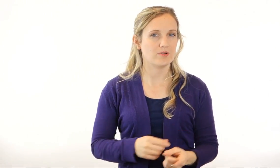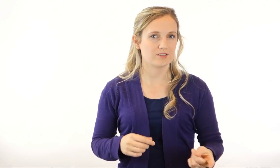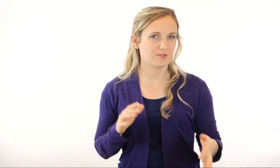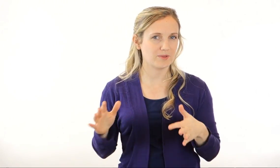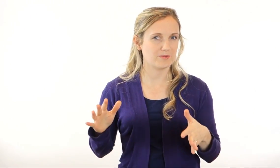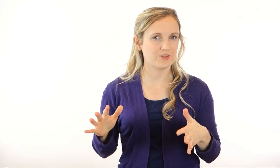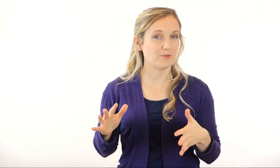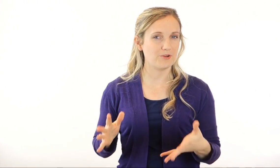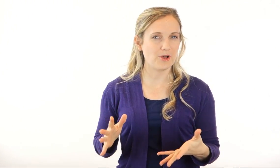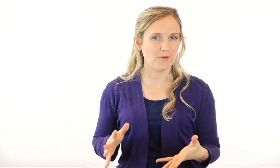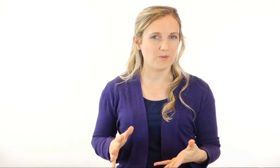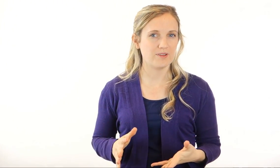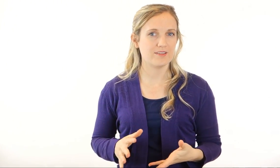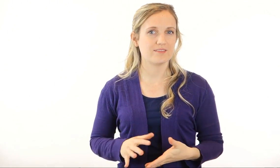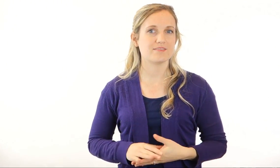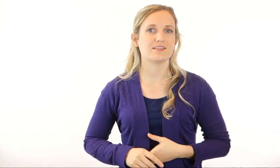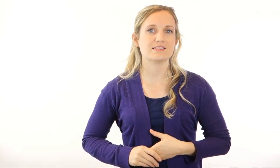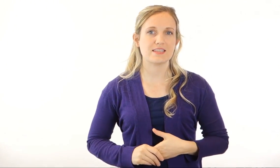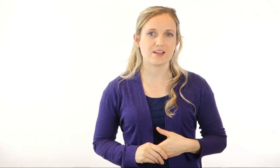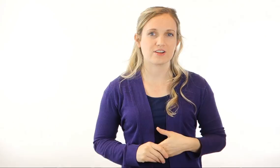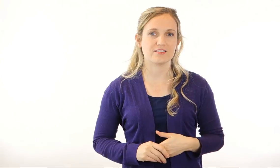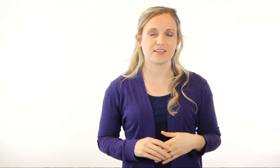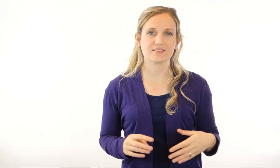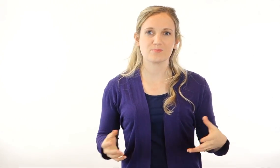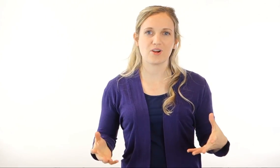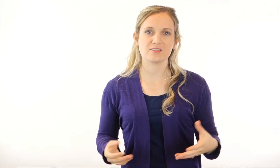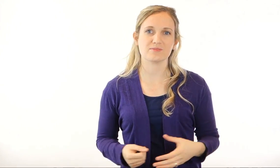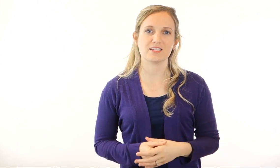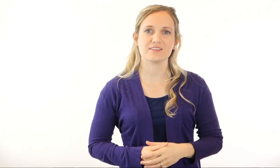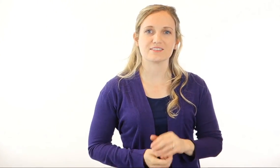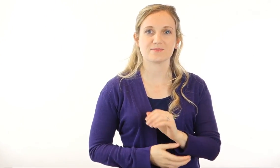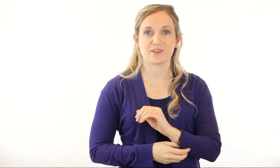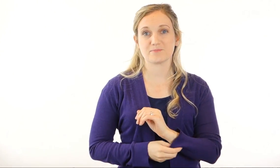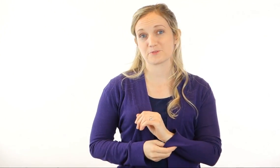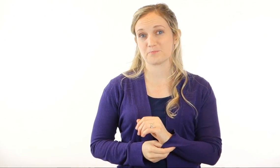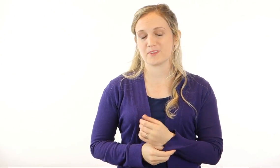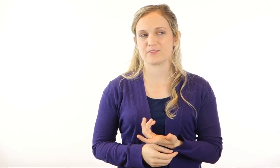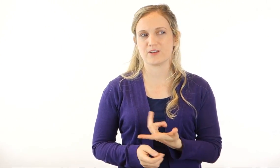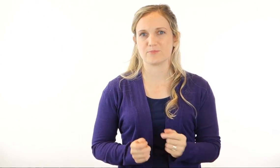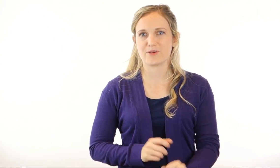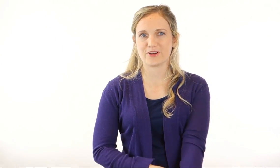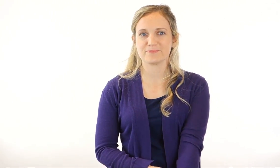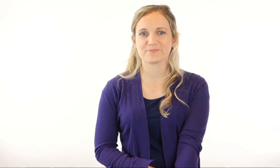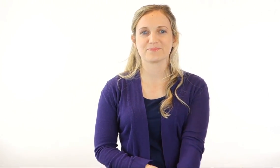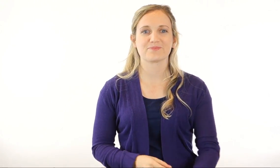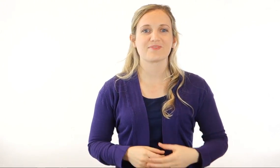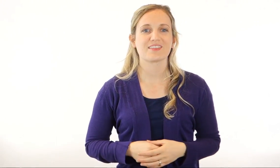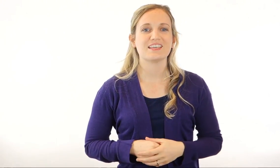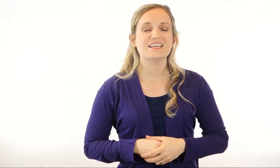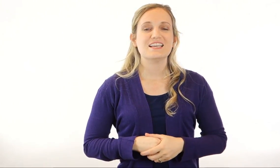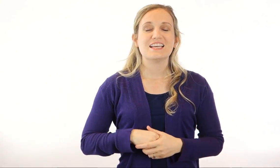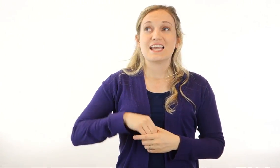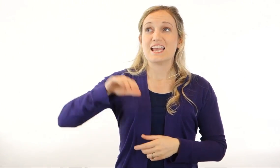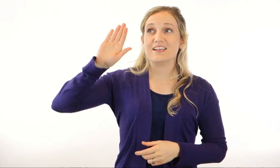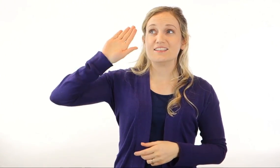book, so people don't know that it's there, and they get surprised when they hear it sometimes, if they're not in primary.